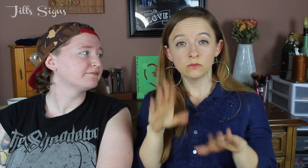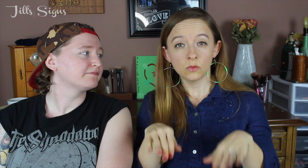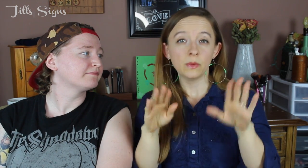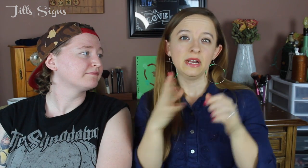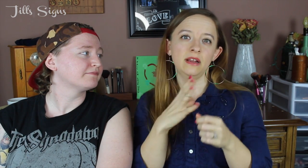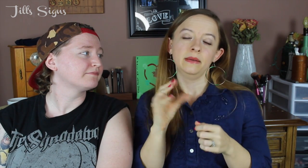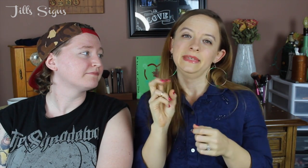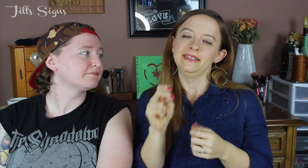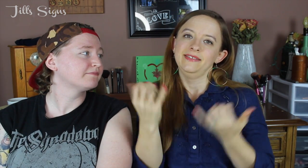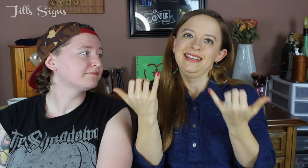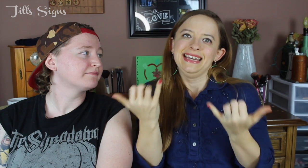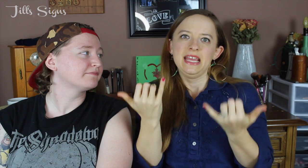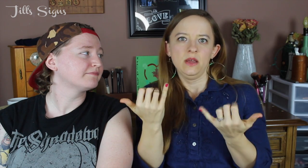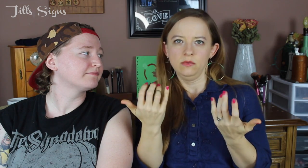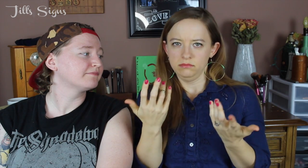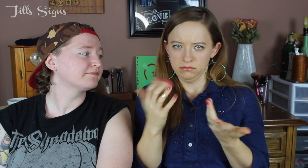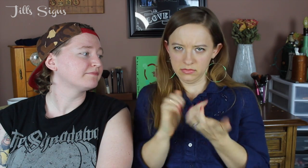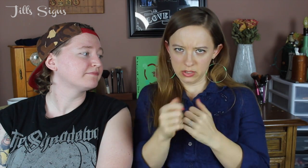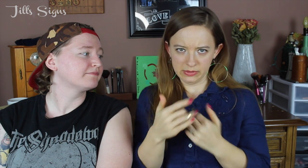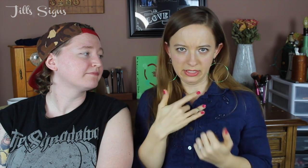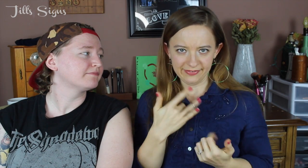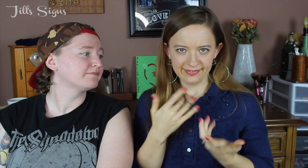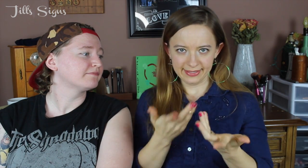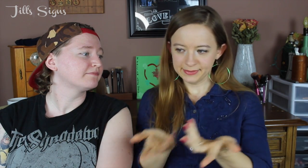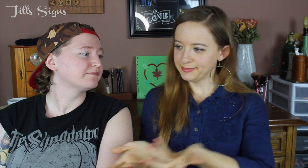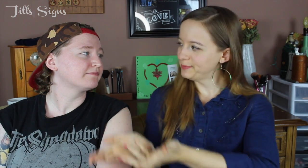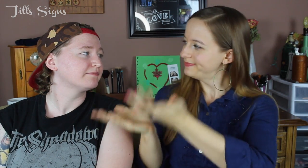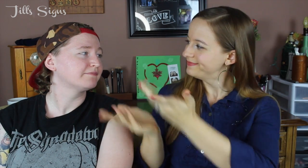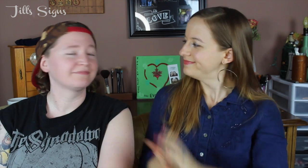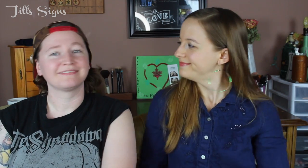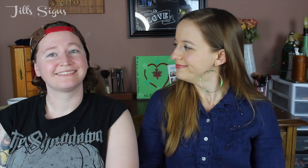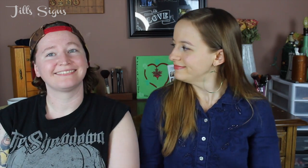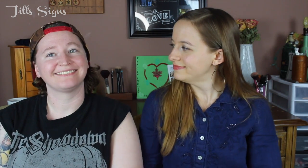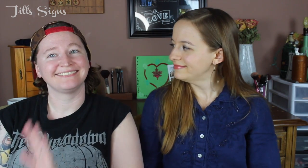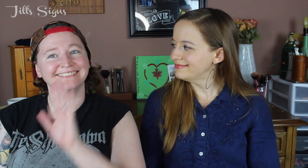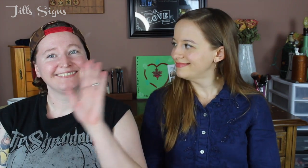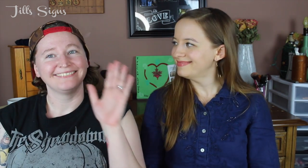her experience growing up and even now, how does she feel? So go ahead.